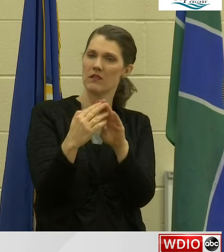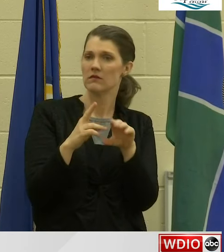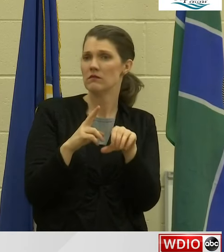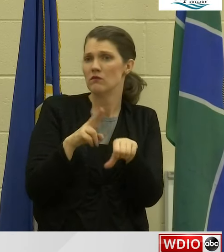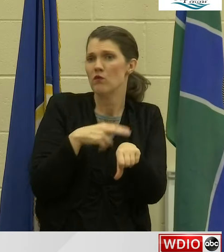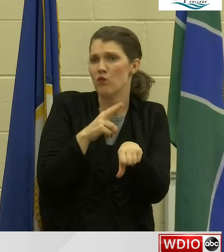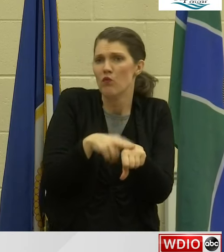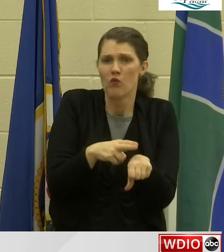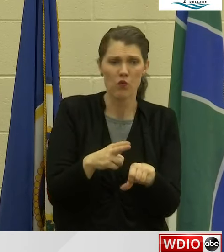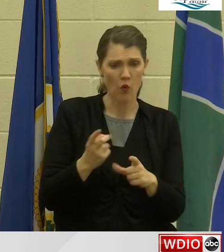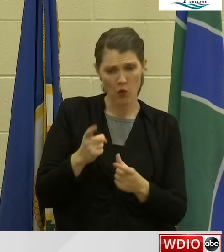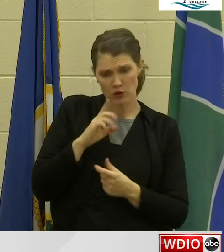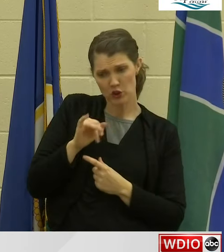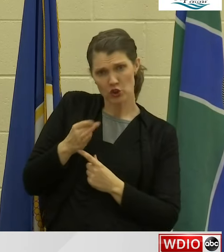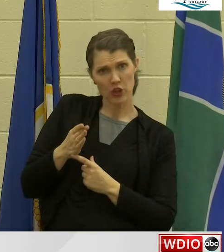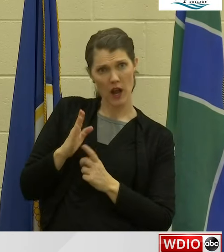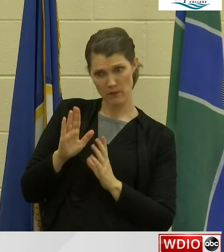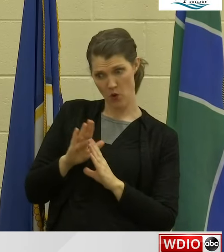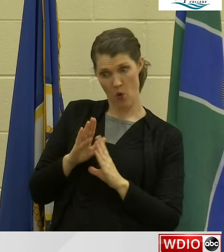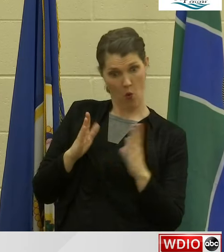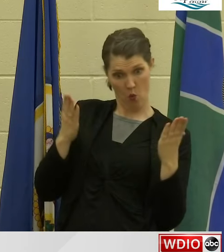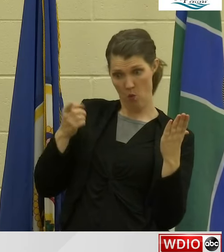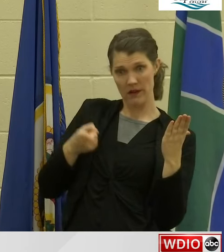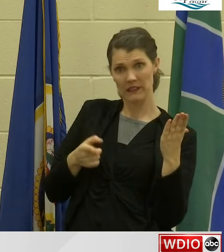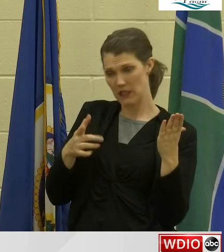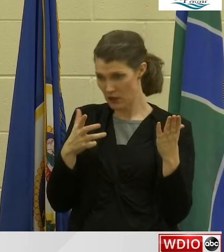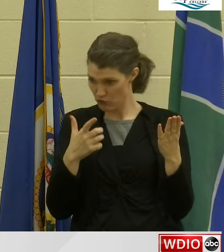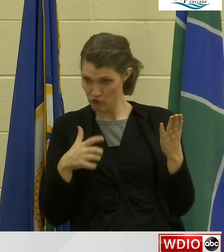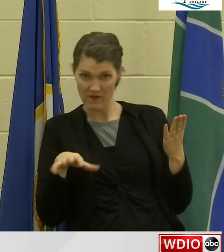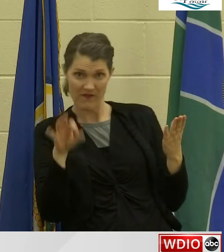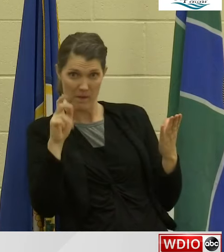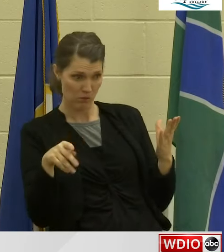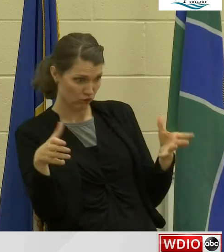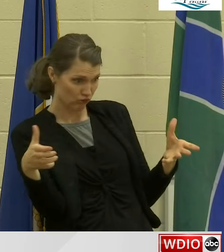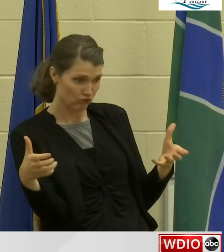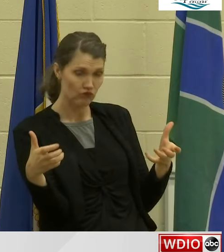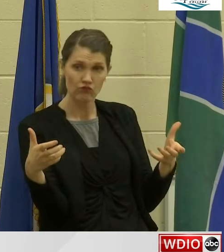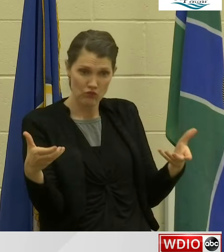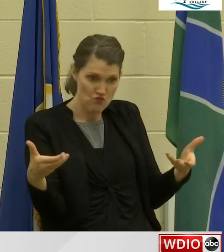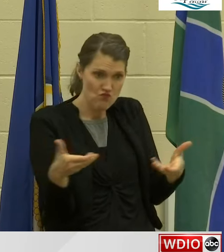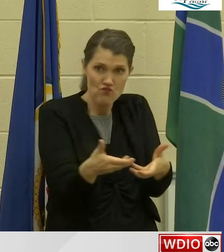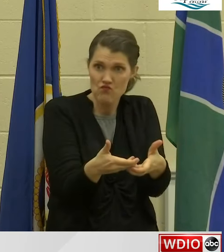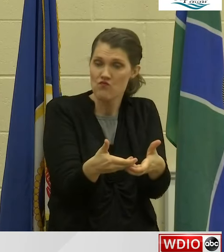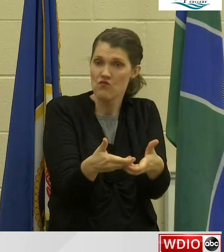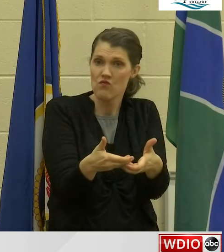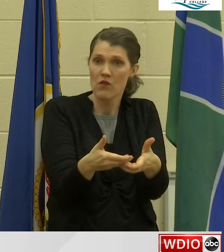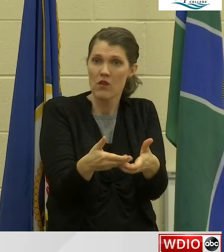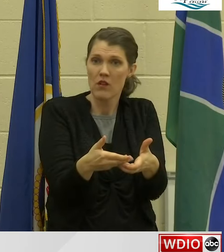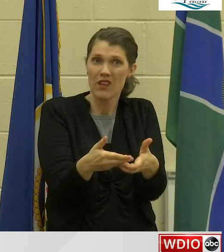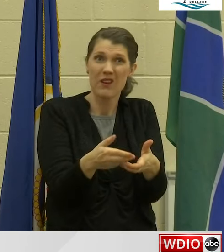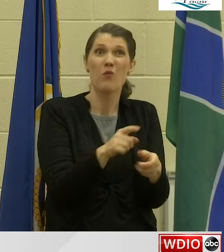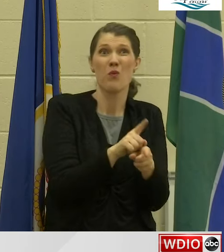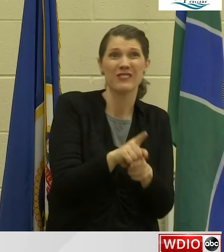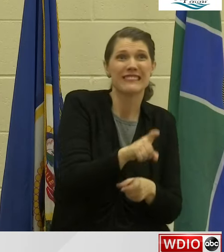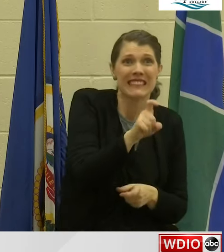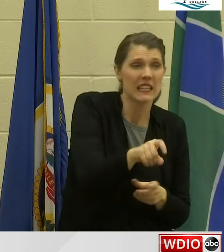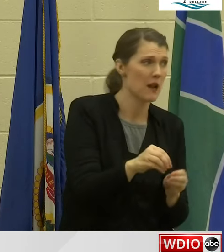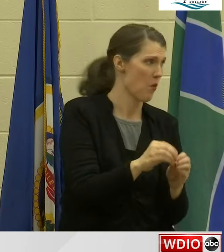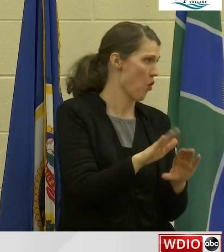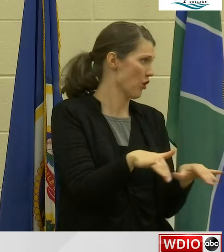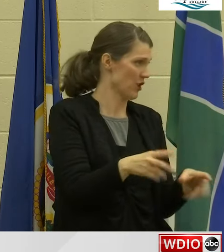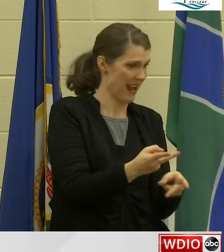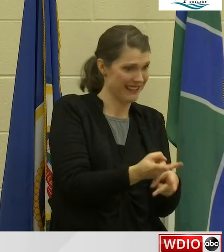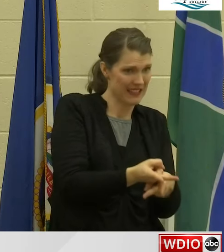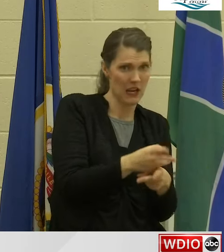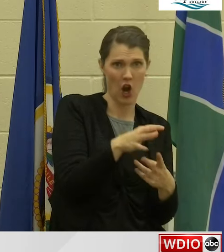better connecting job openings to people who need jobs. We need more childcare.